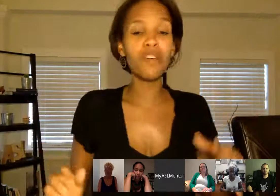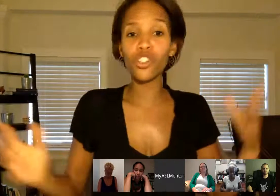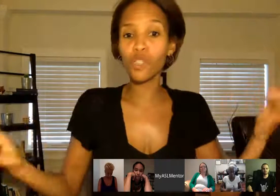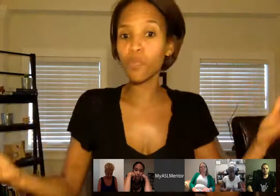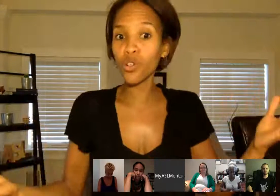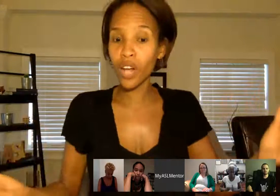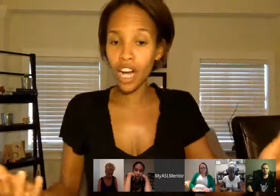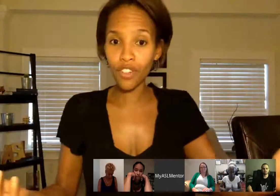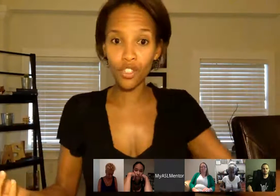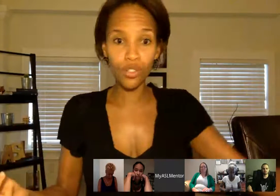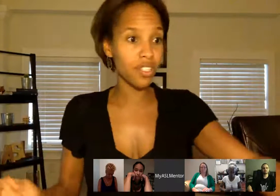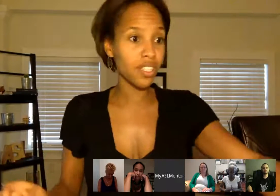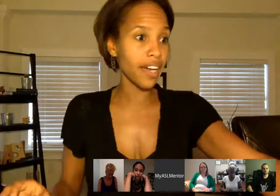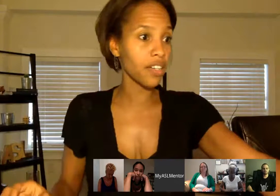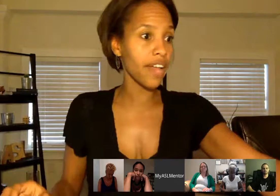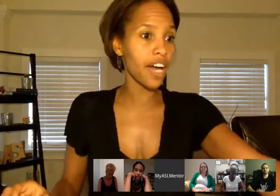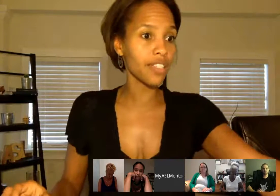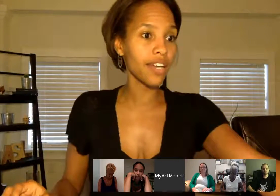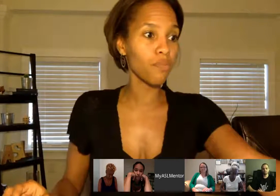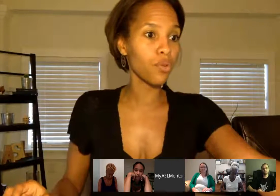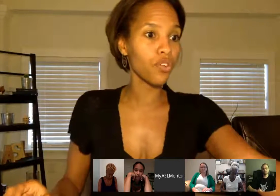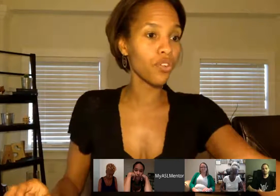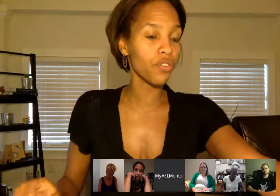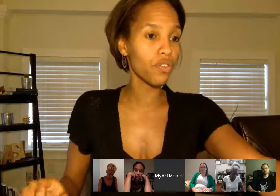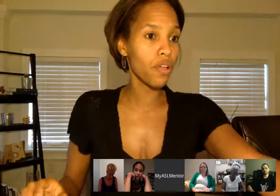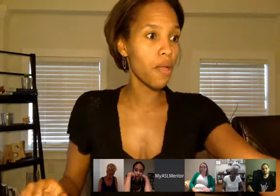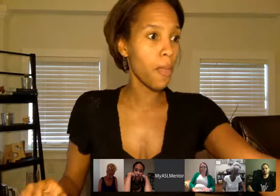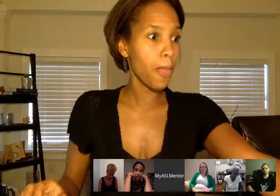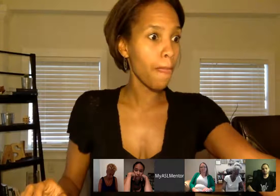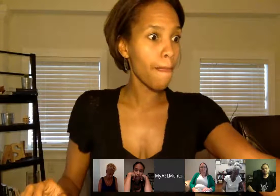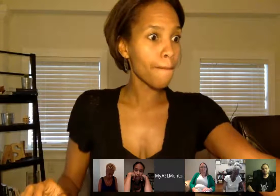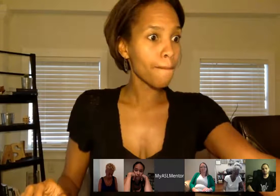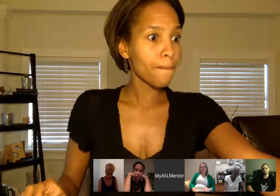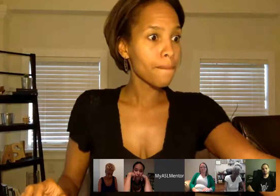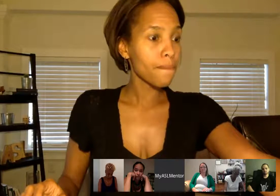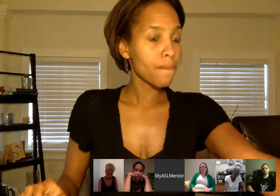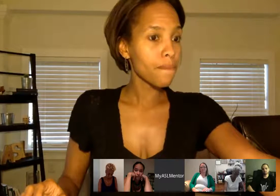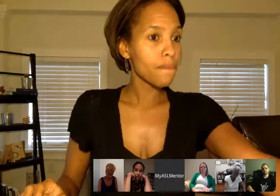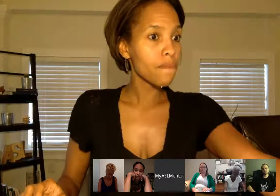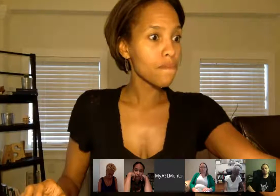just want to make sure it's plural. However you choose to sign it plural.